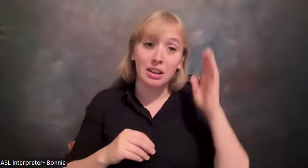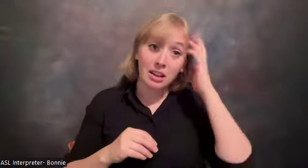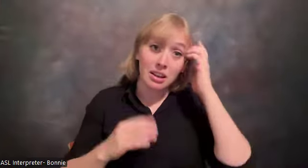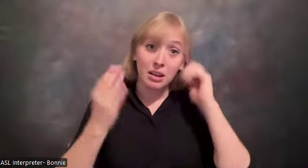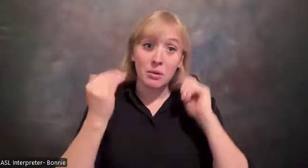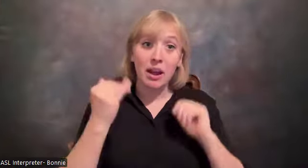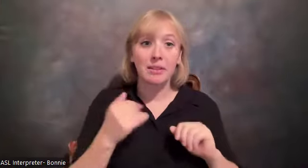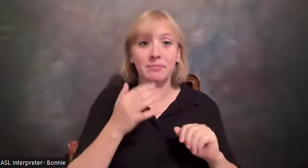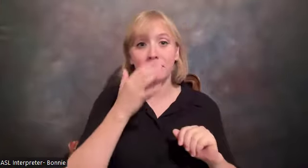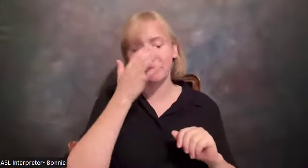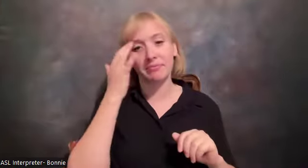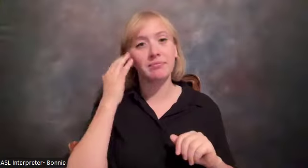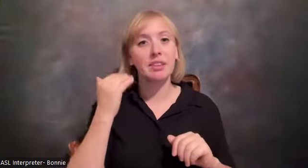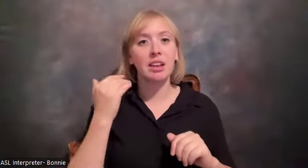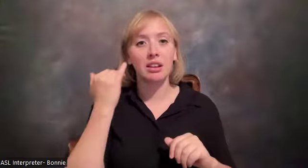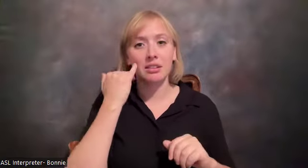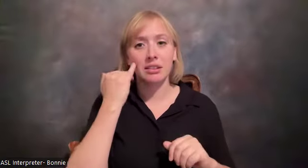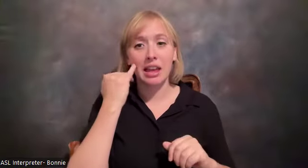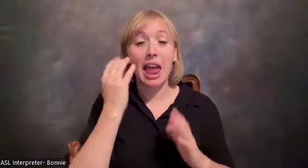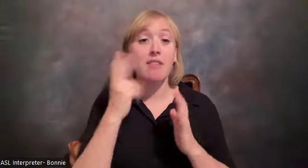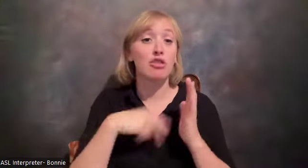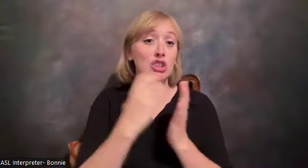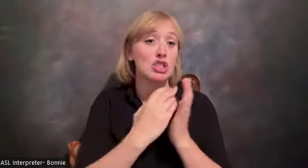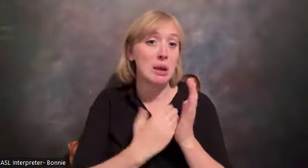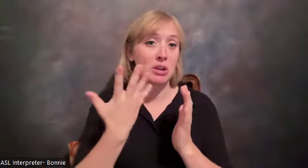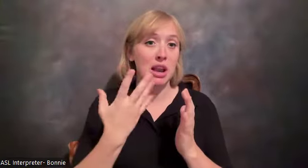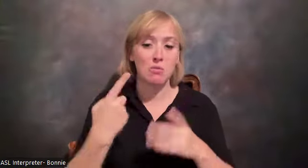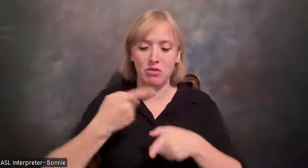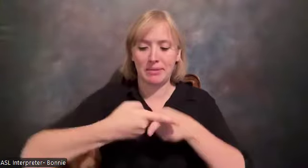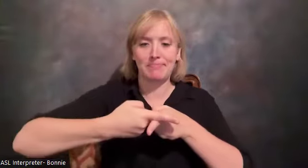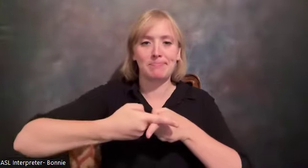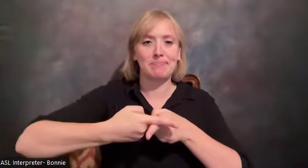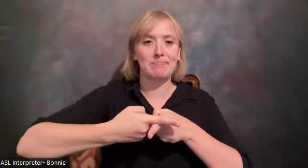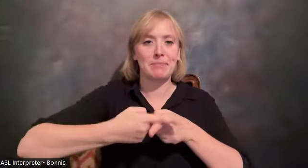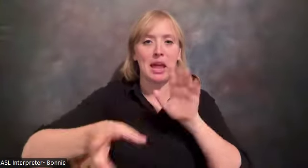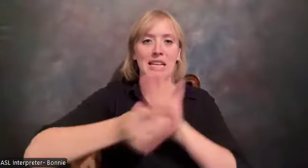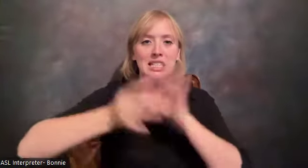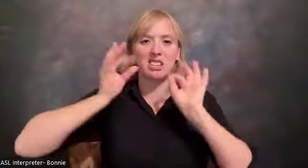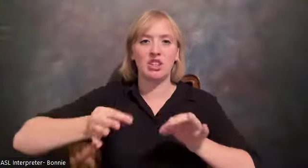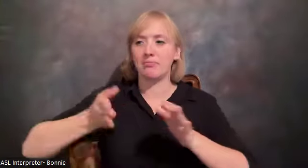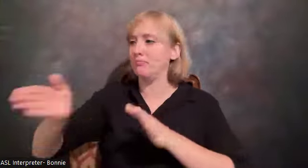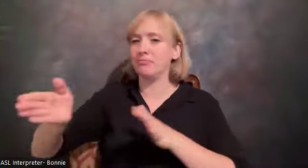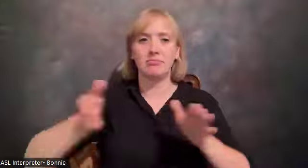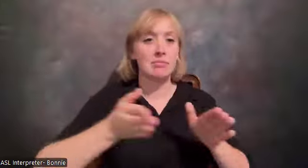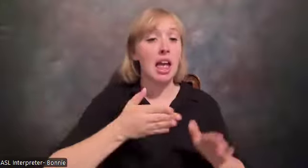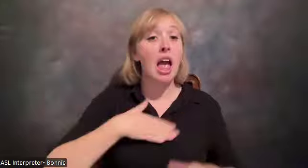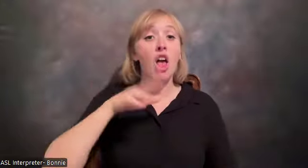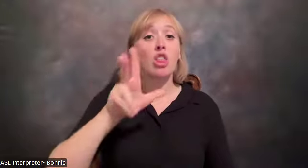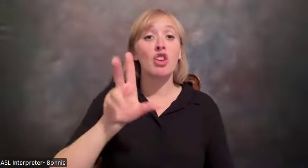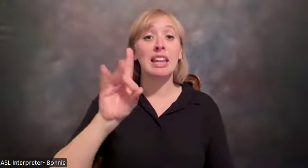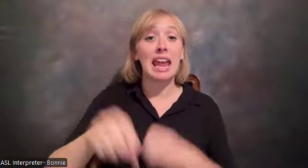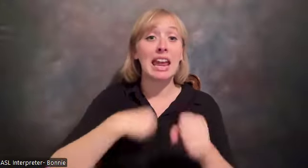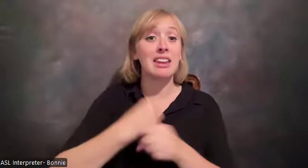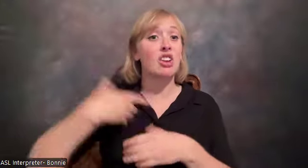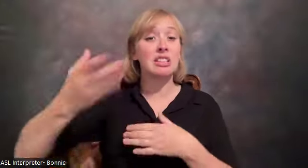would have read chapter 5 tonight, we would have heard we stood at the turning point. And I got to tell you, my 38 years, I have stood at the turning point again and